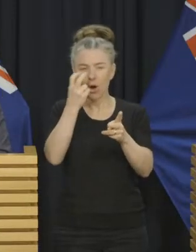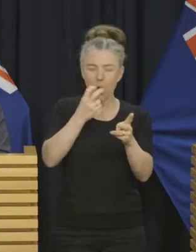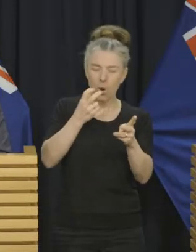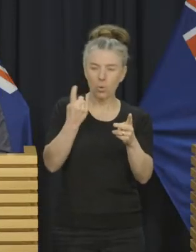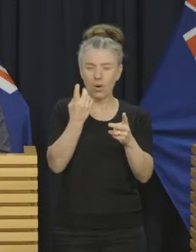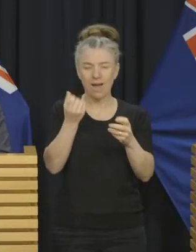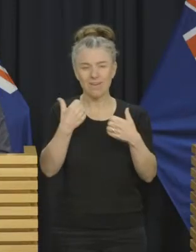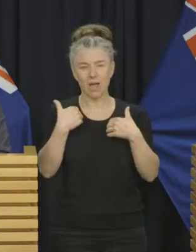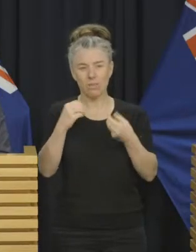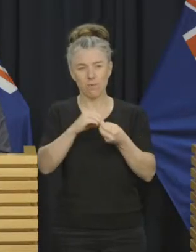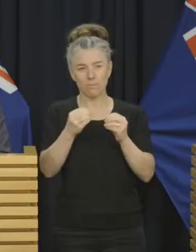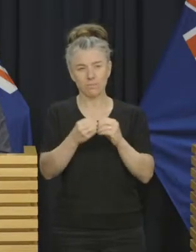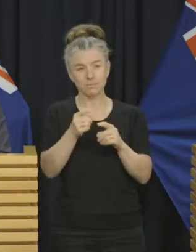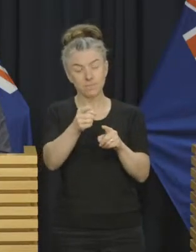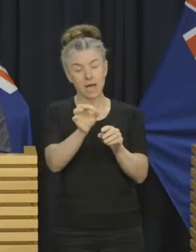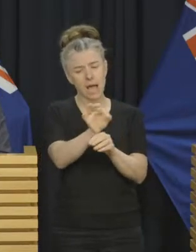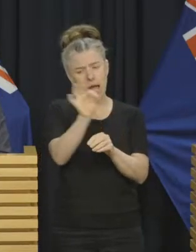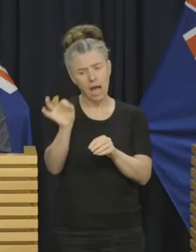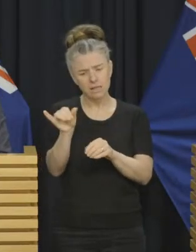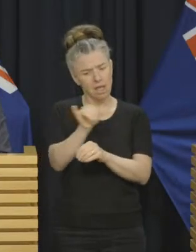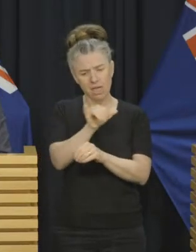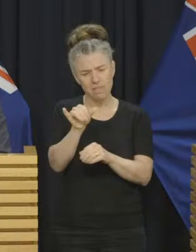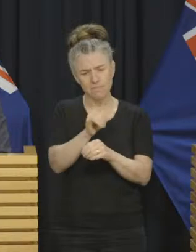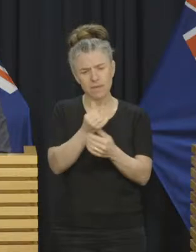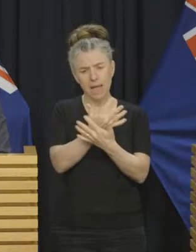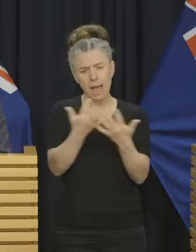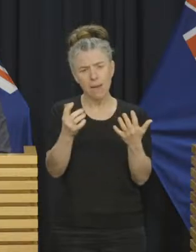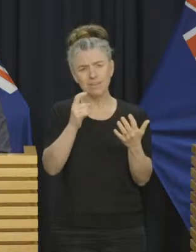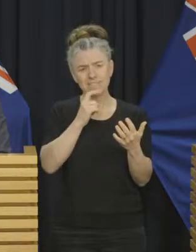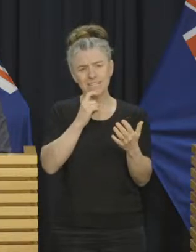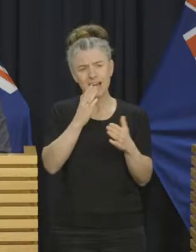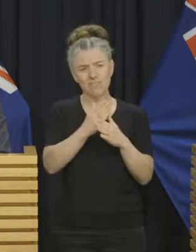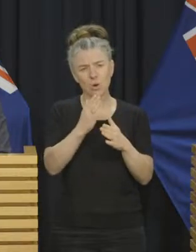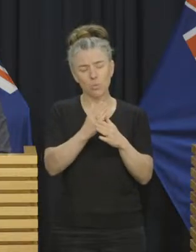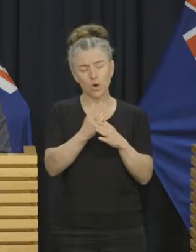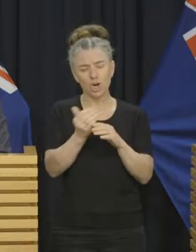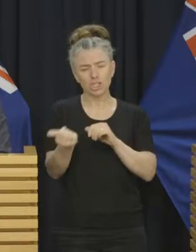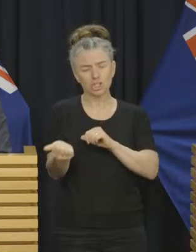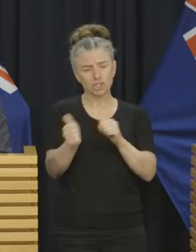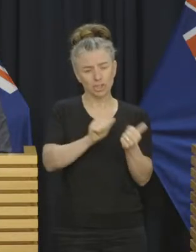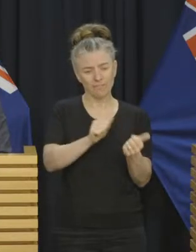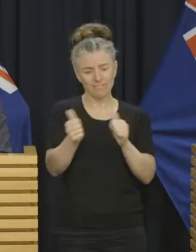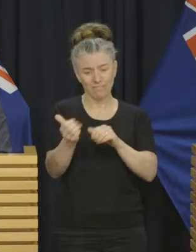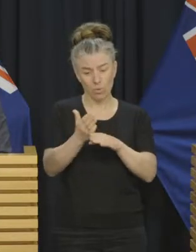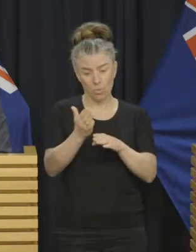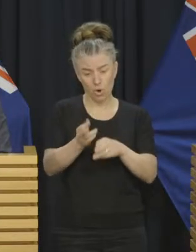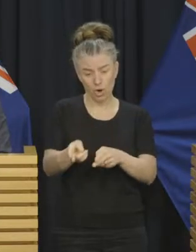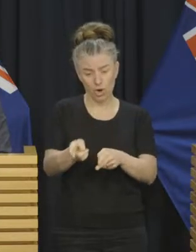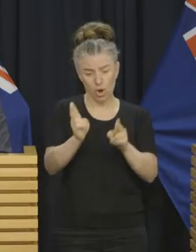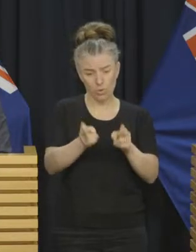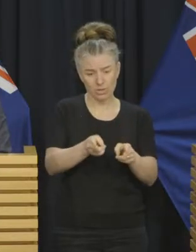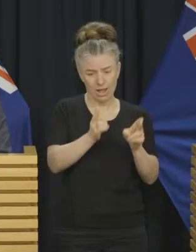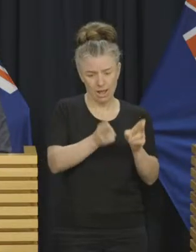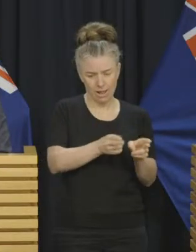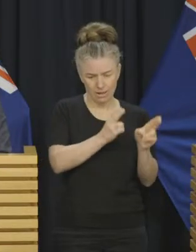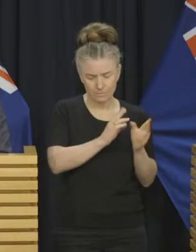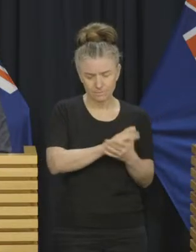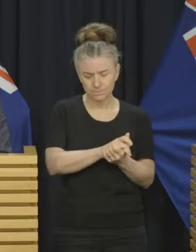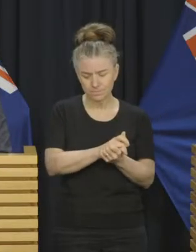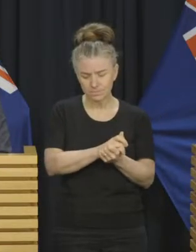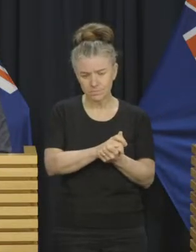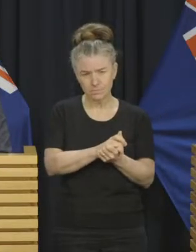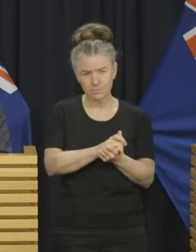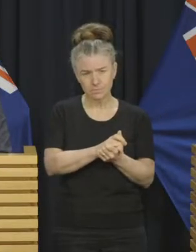staff, including security and hotel employees, are working shifts at managed isolation facilities currently, and how frequently are